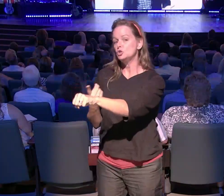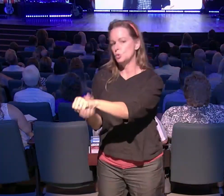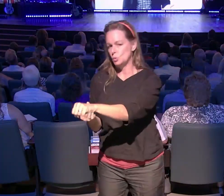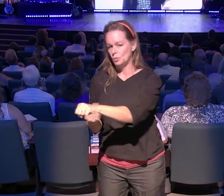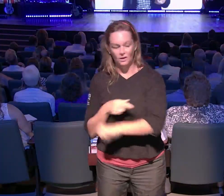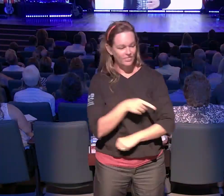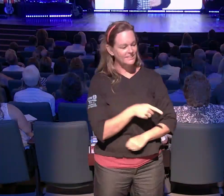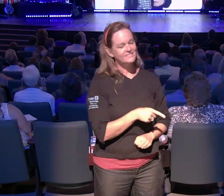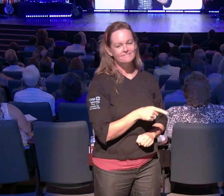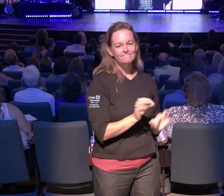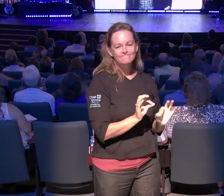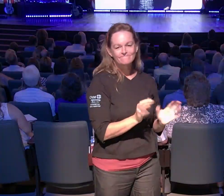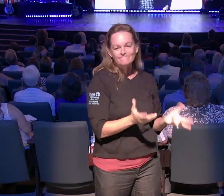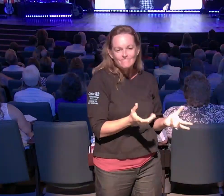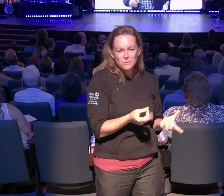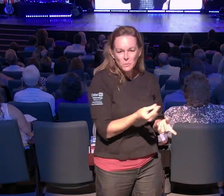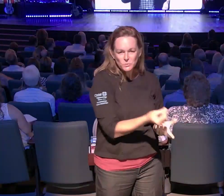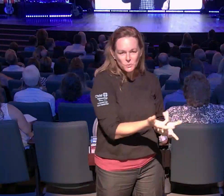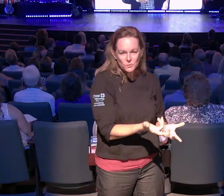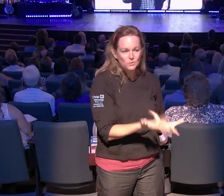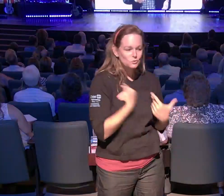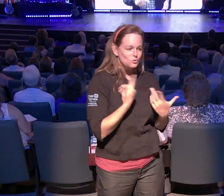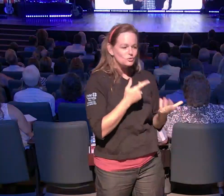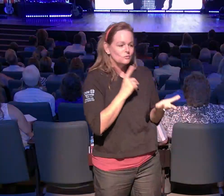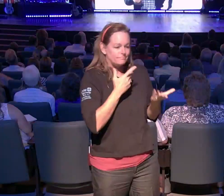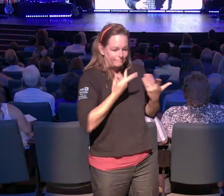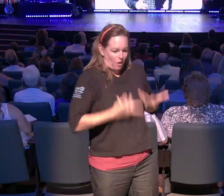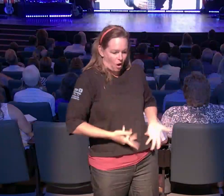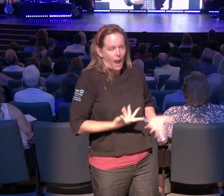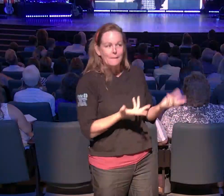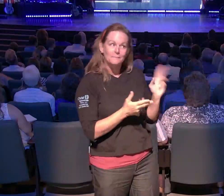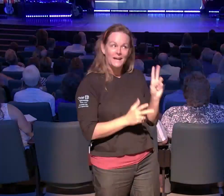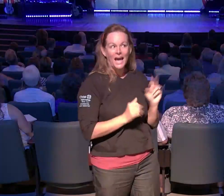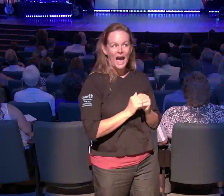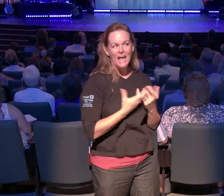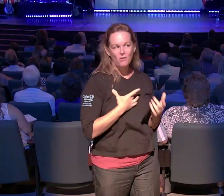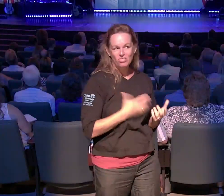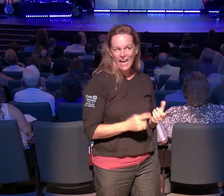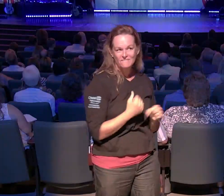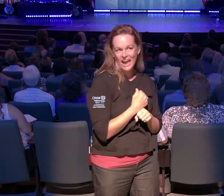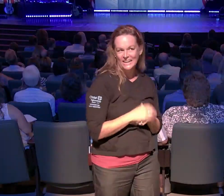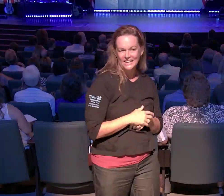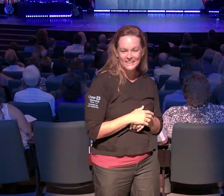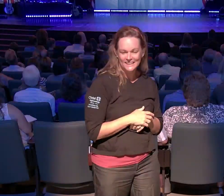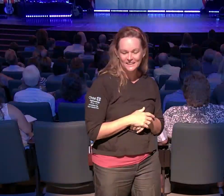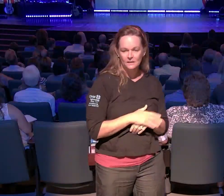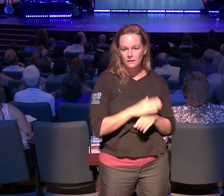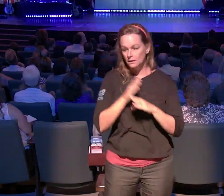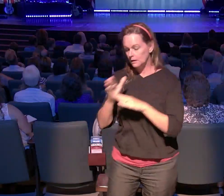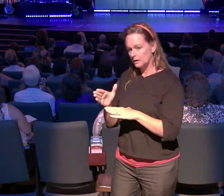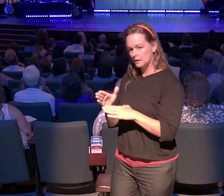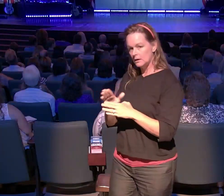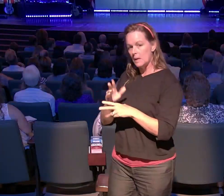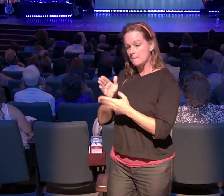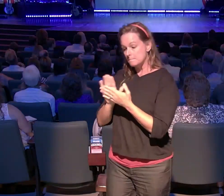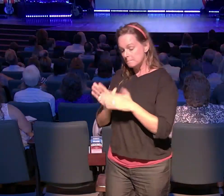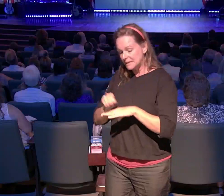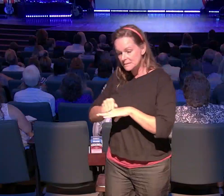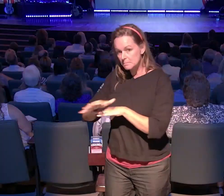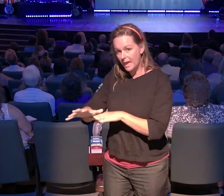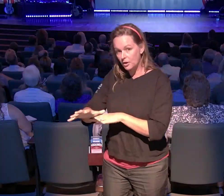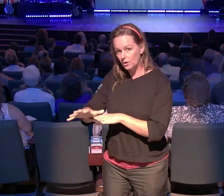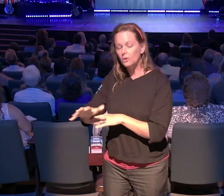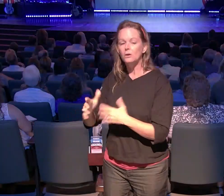are the peacemakers, for they are the children of God," he begins to tell us what it means to be a peacemaker. A few verses down in verse 23, Jesus